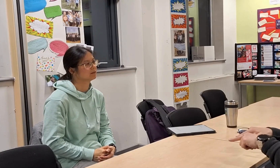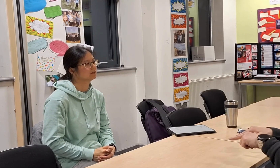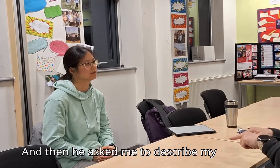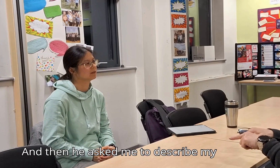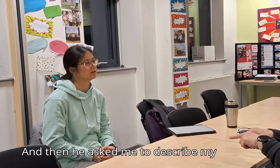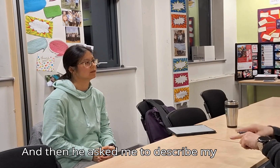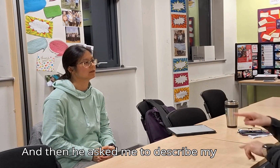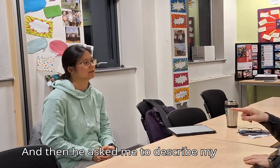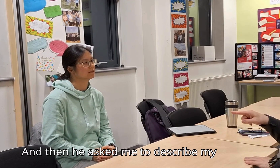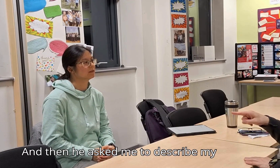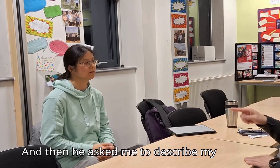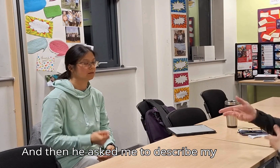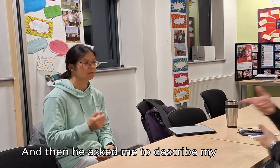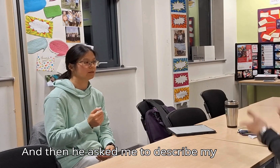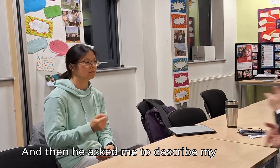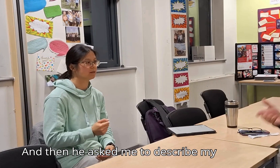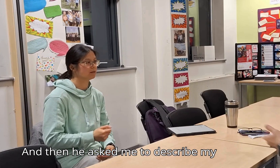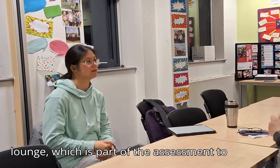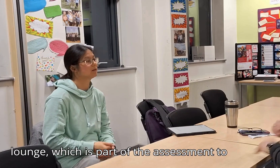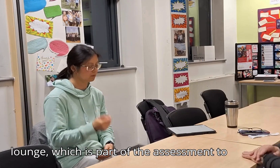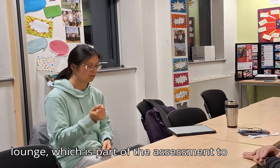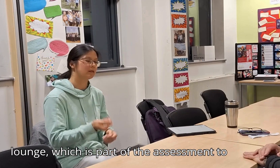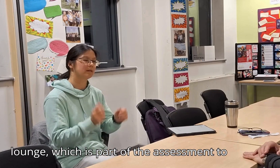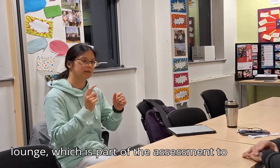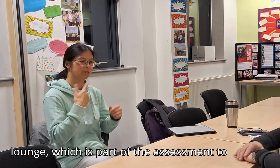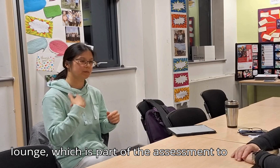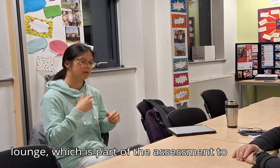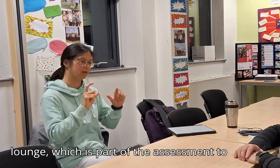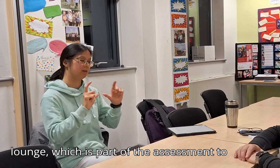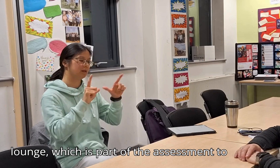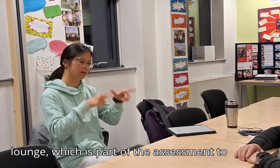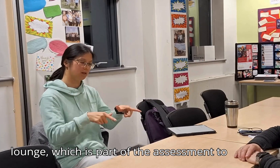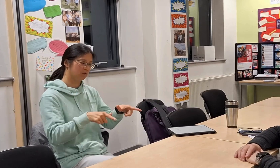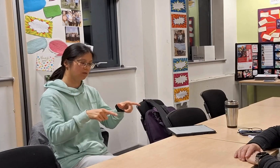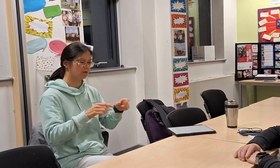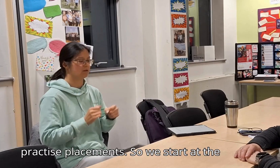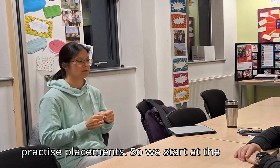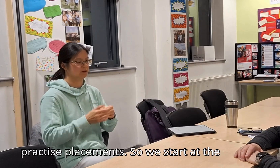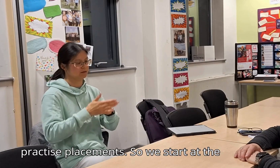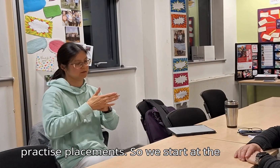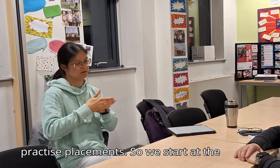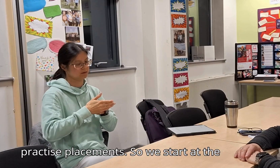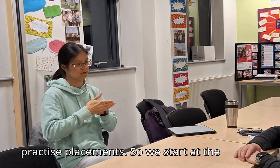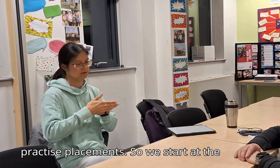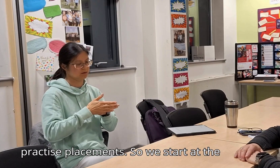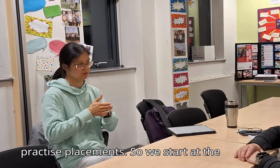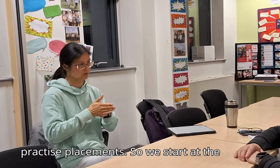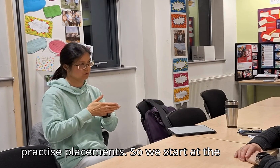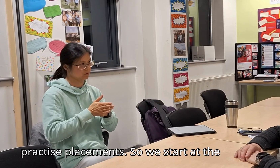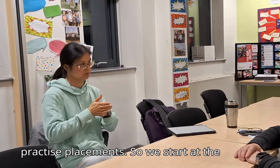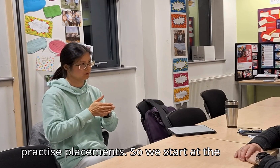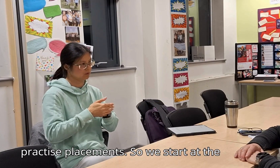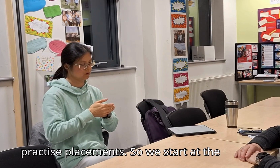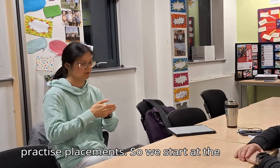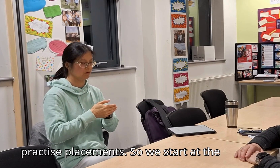And then he asked me to describe my lounge, which is part of the assessment to practice placements. So we start at the